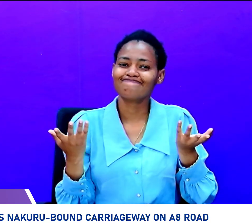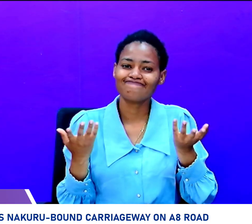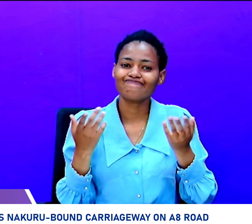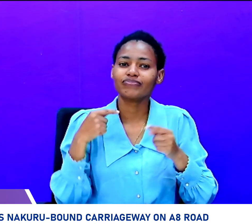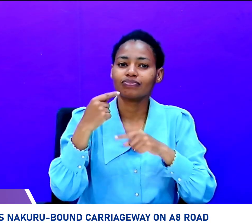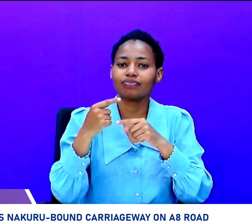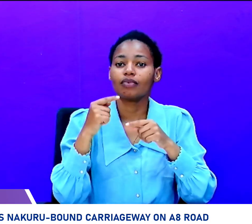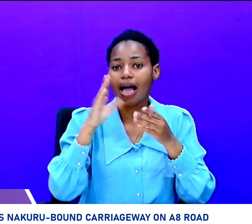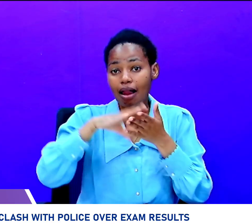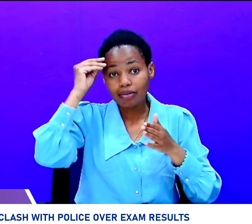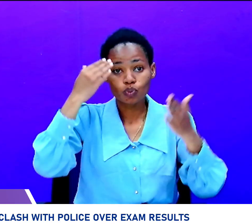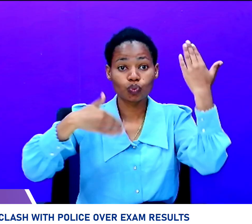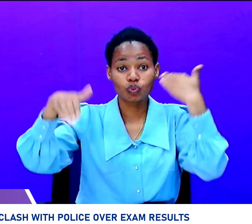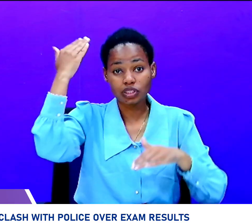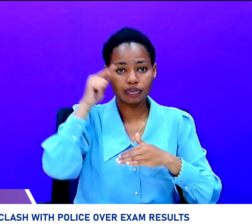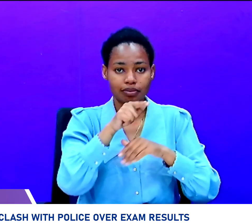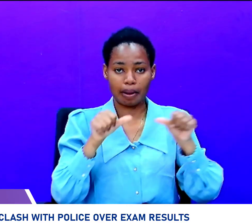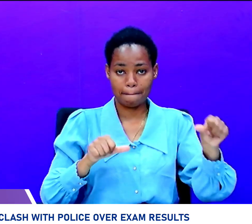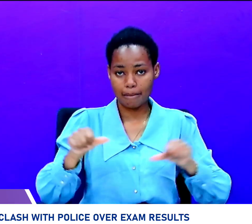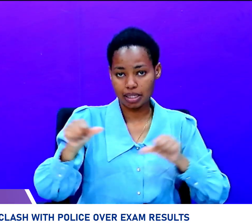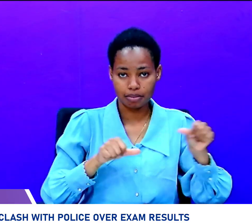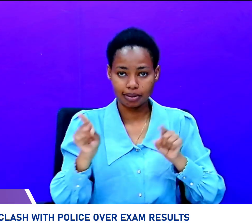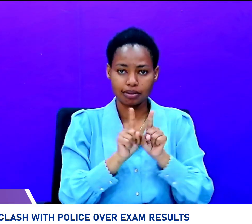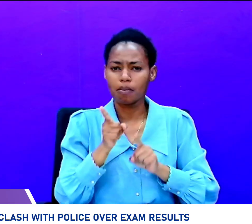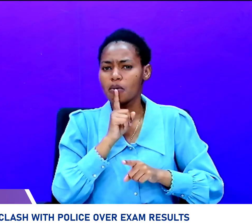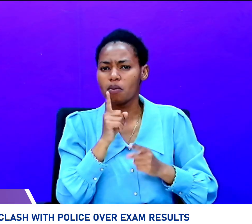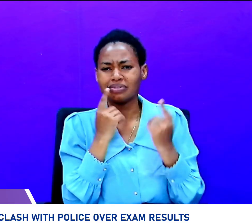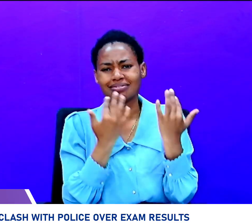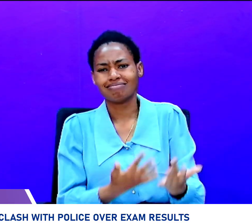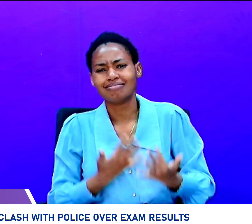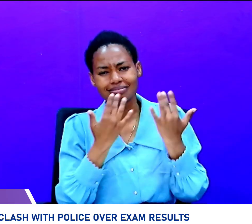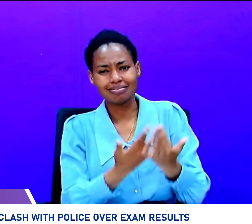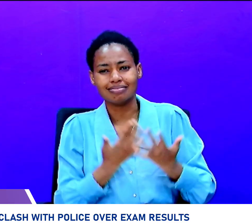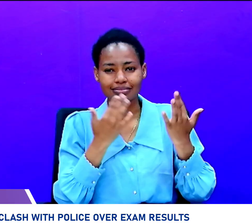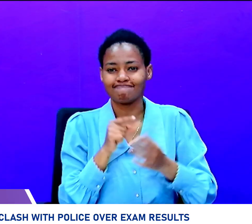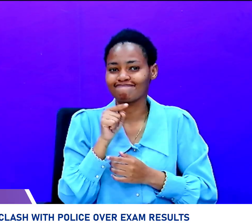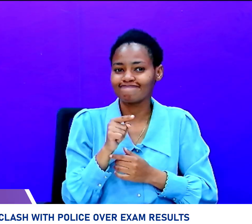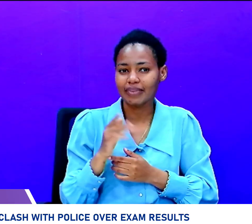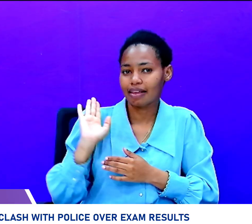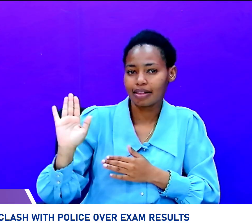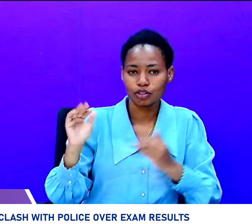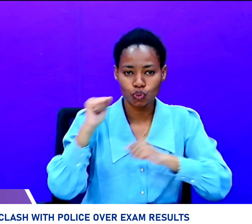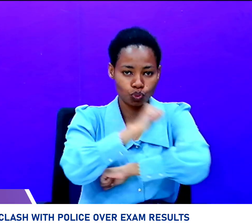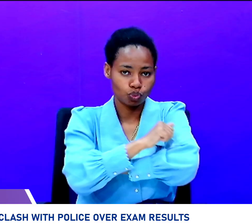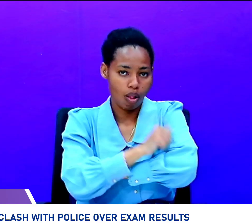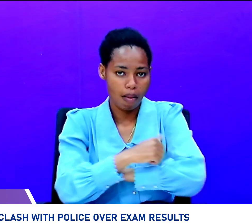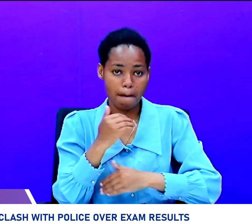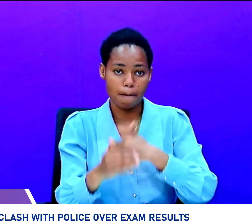release of their exam results. The learners accused the university administration of negligence,